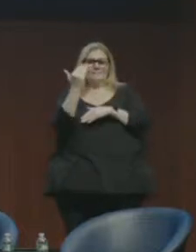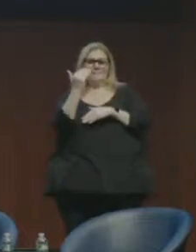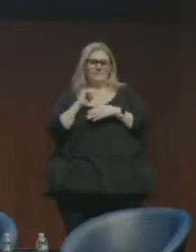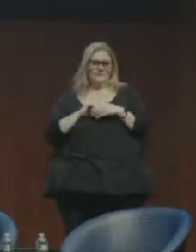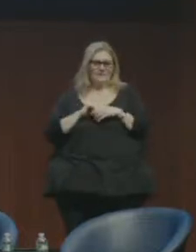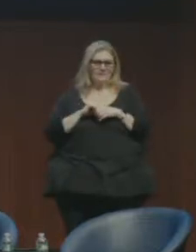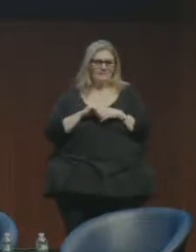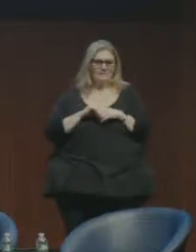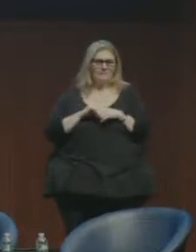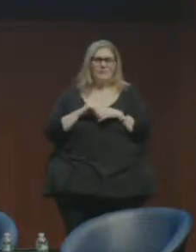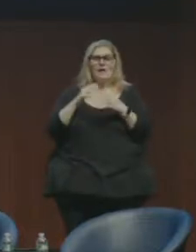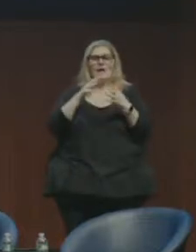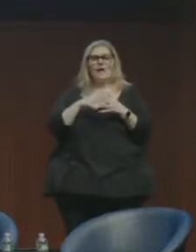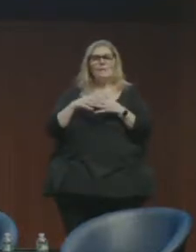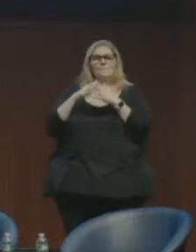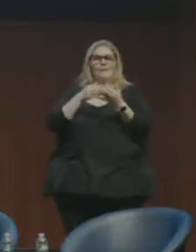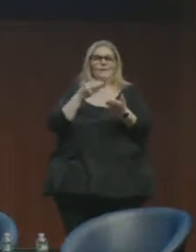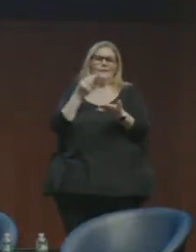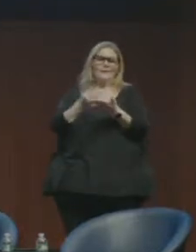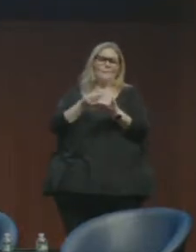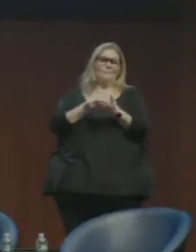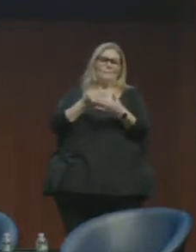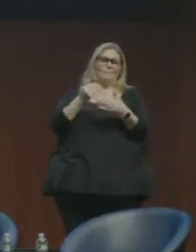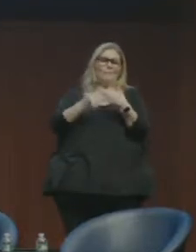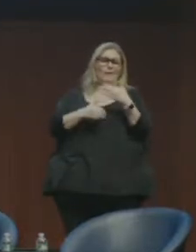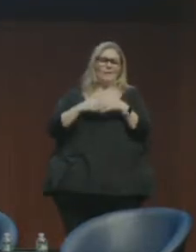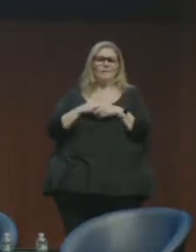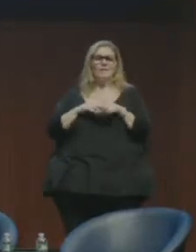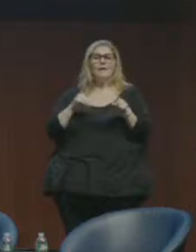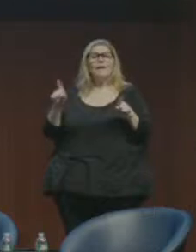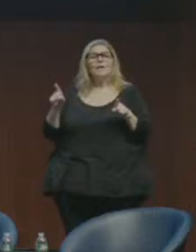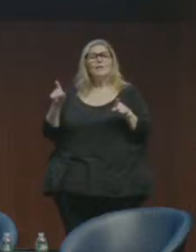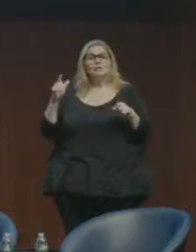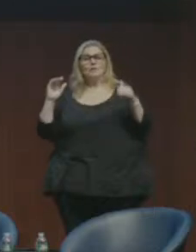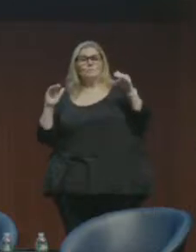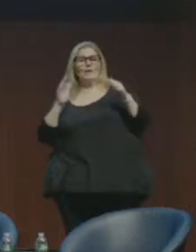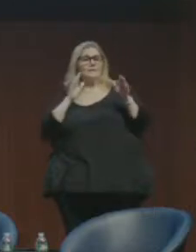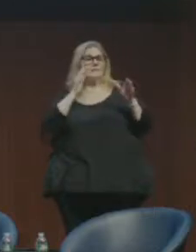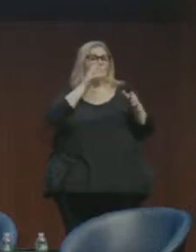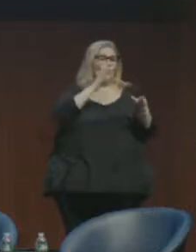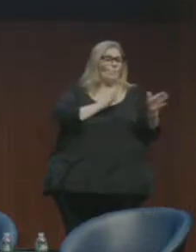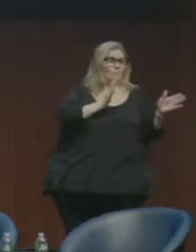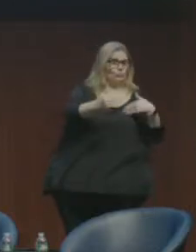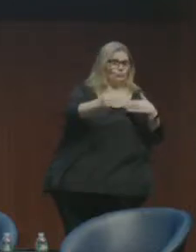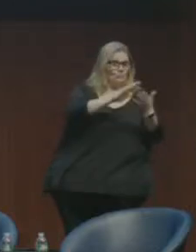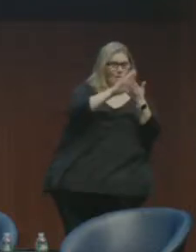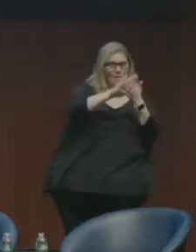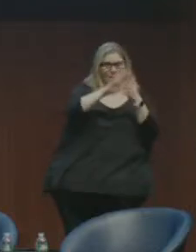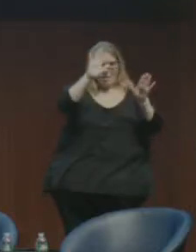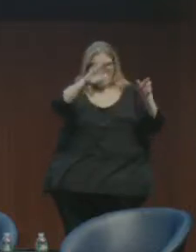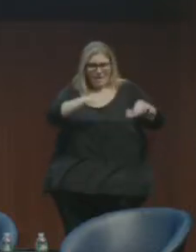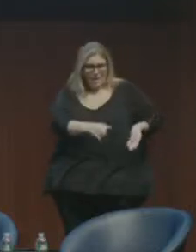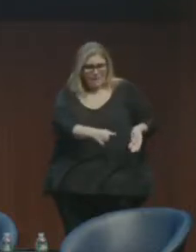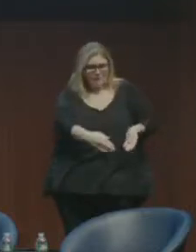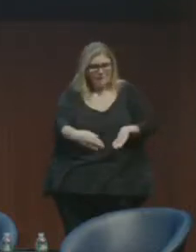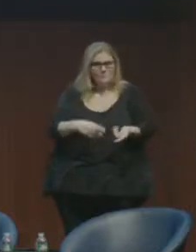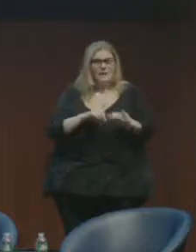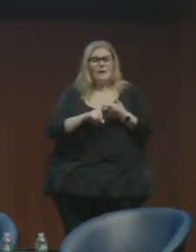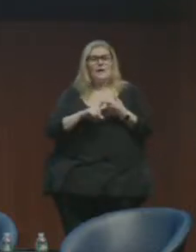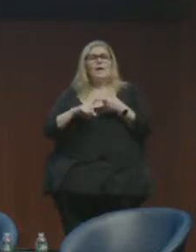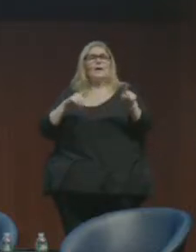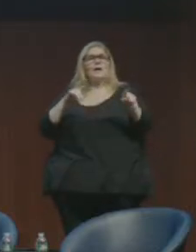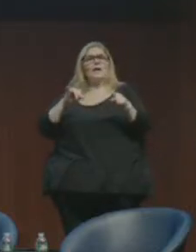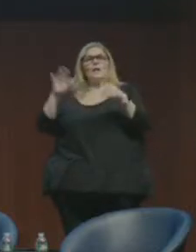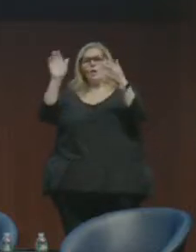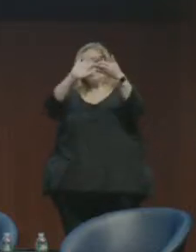now, American bread. She balanced madam's room, dustpan,